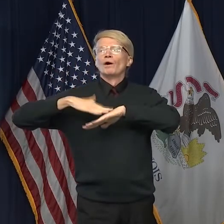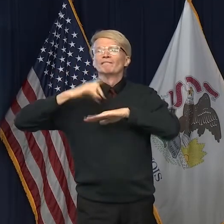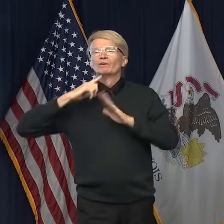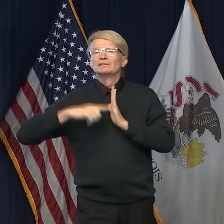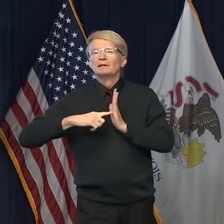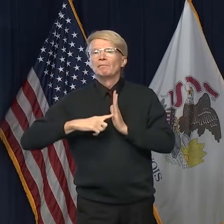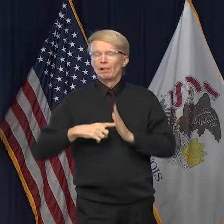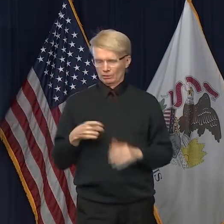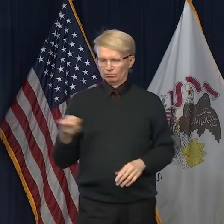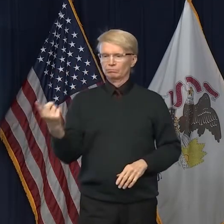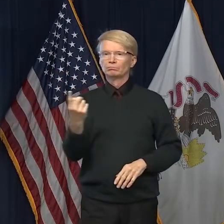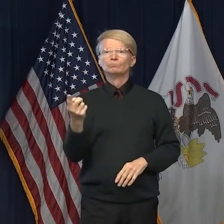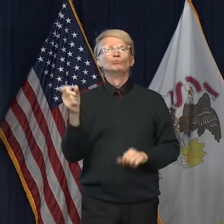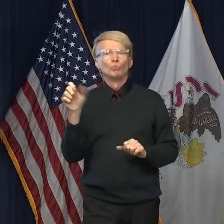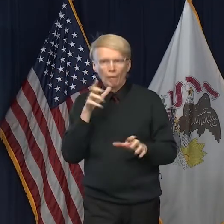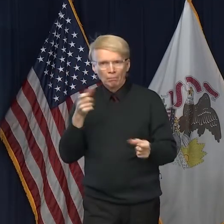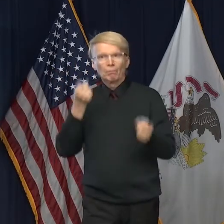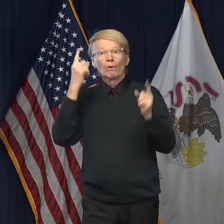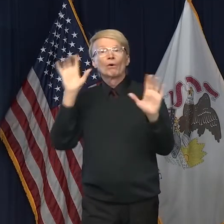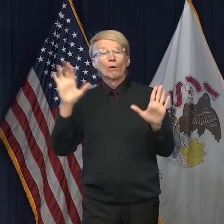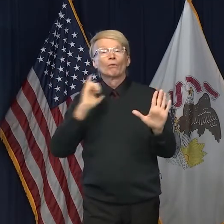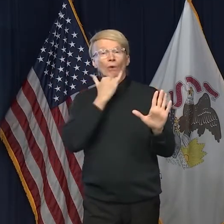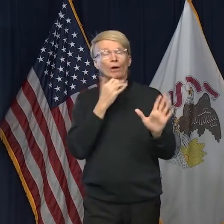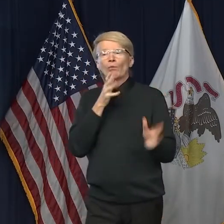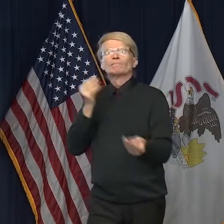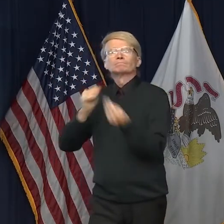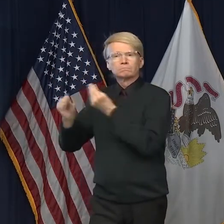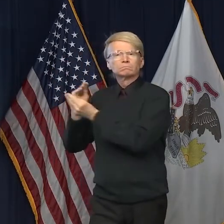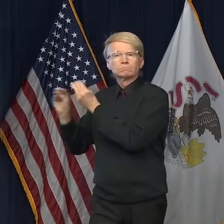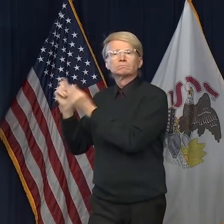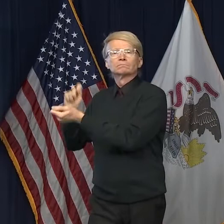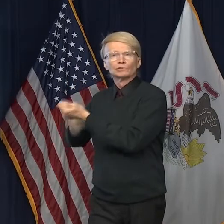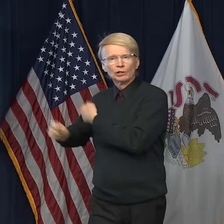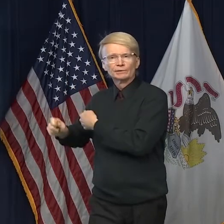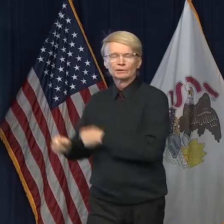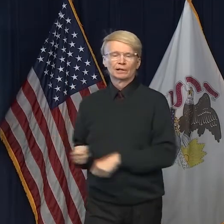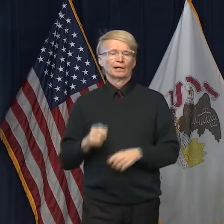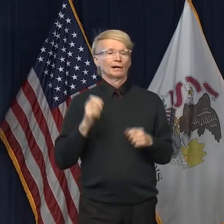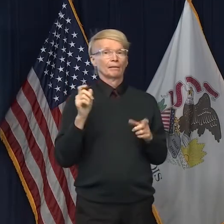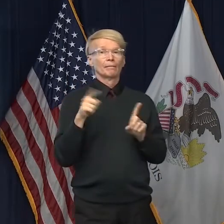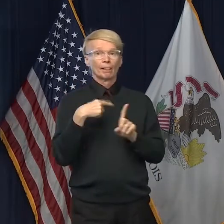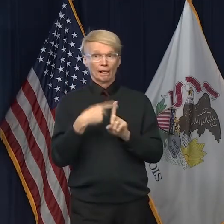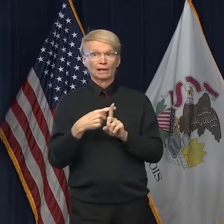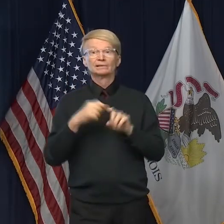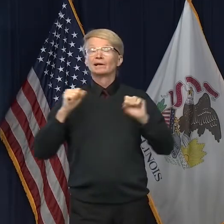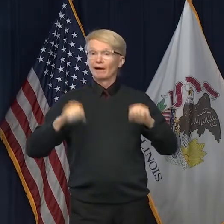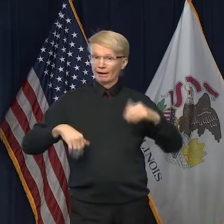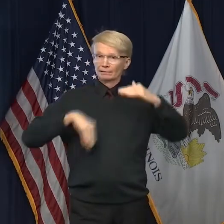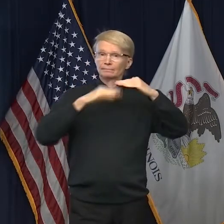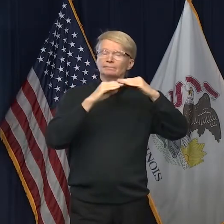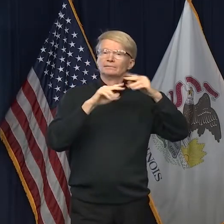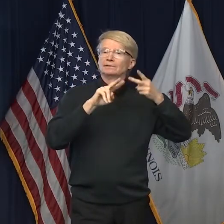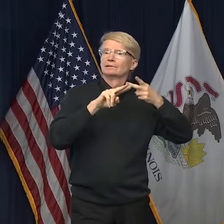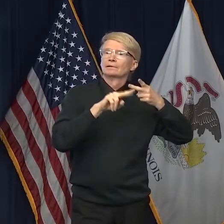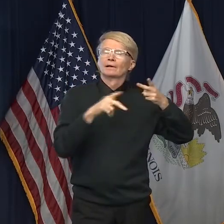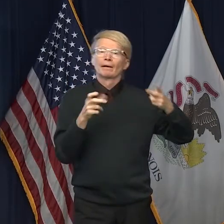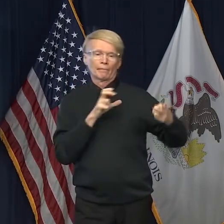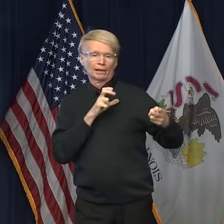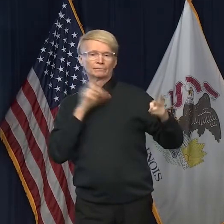an opportunity to correct it. There's a potential for a dispersal order, and then finally there could